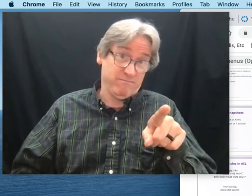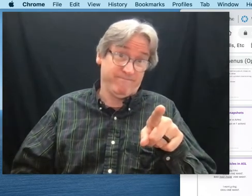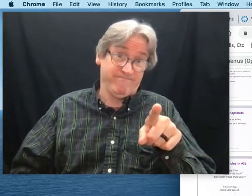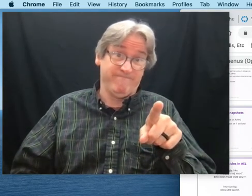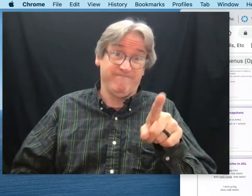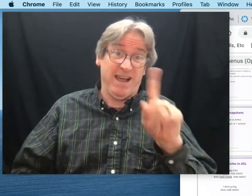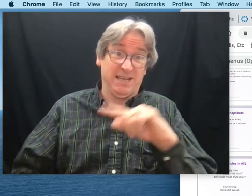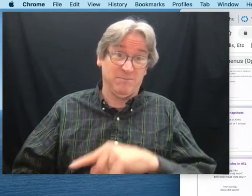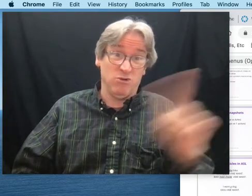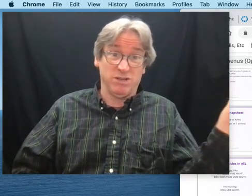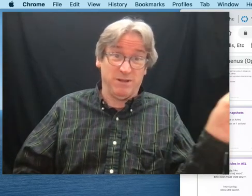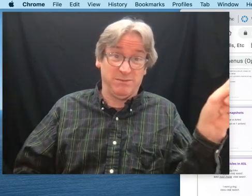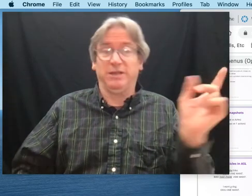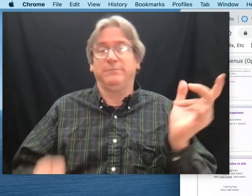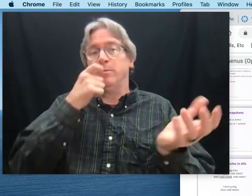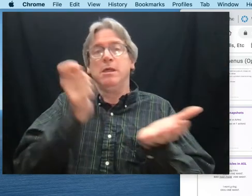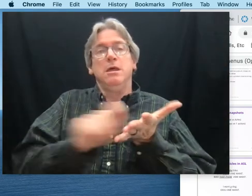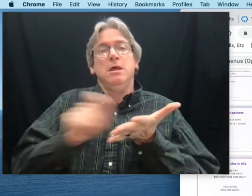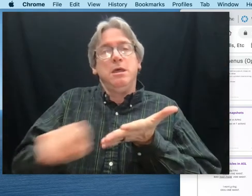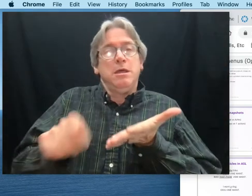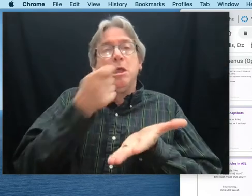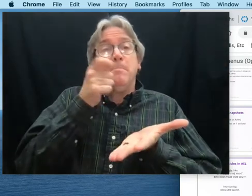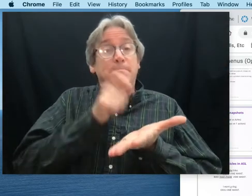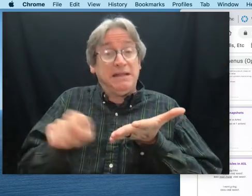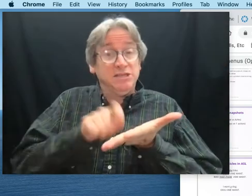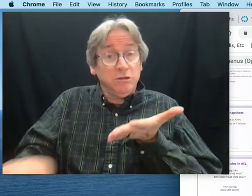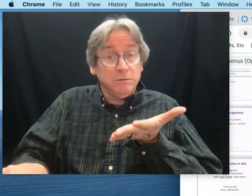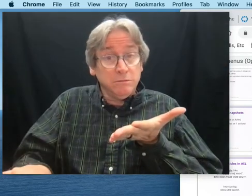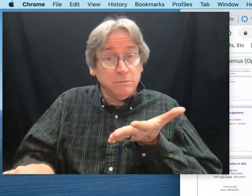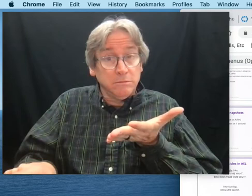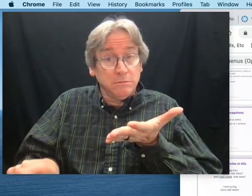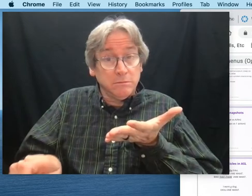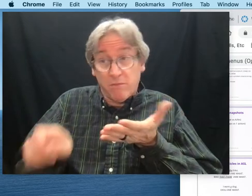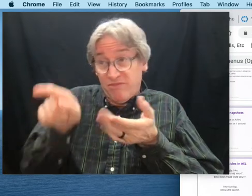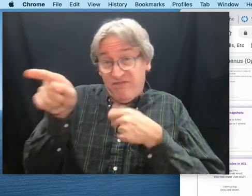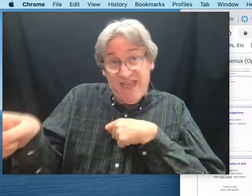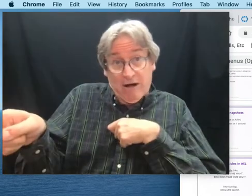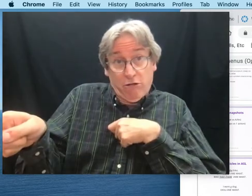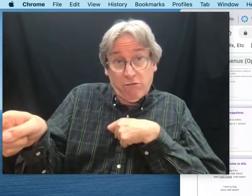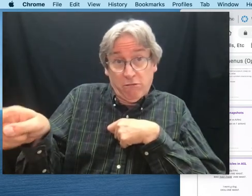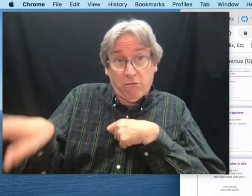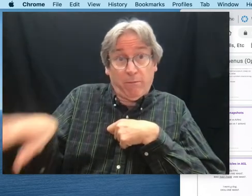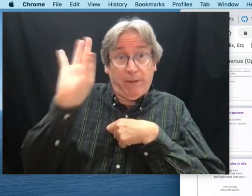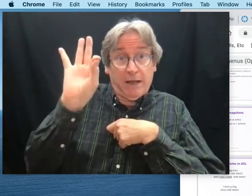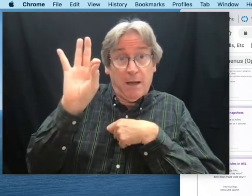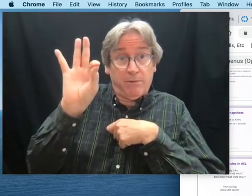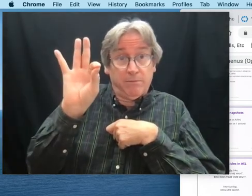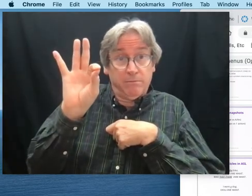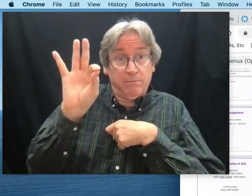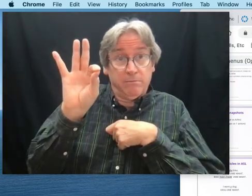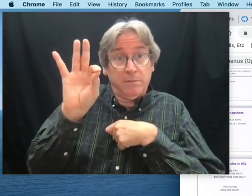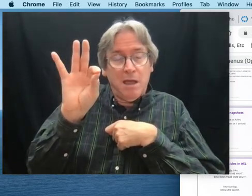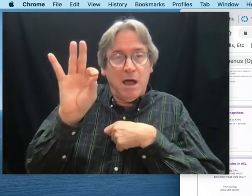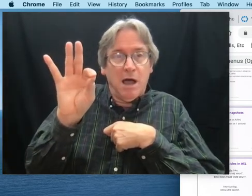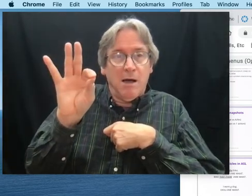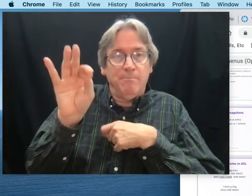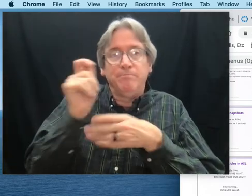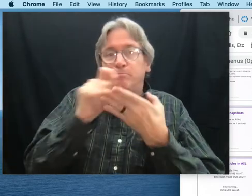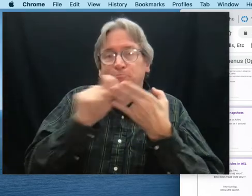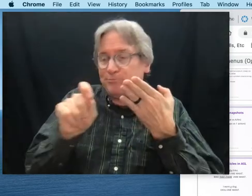they are. I accept no responsibility. So pencil, there, pick up.